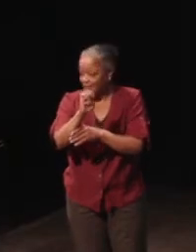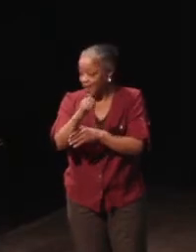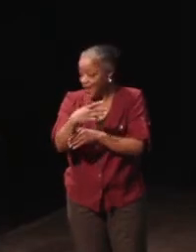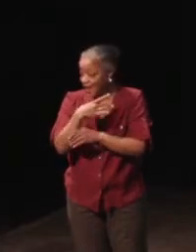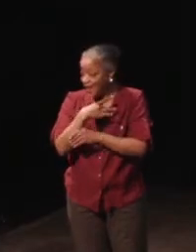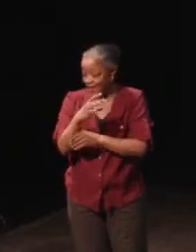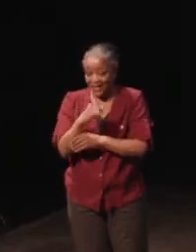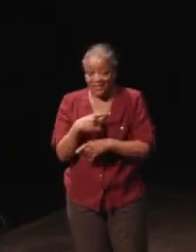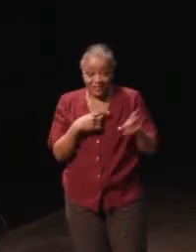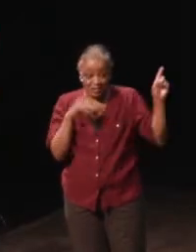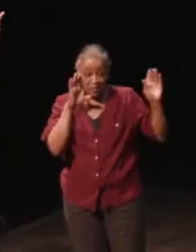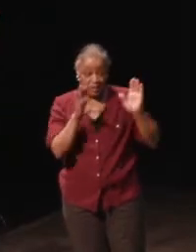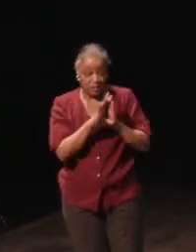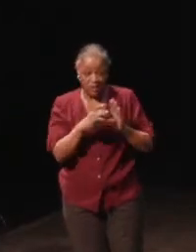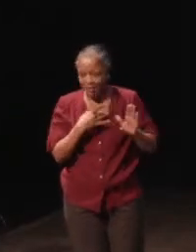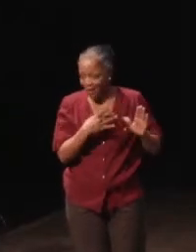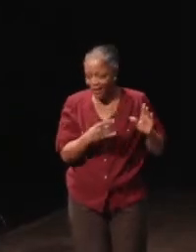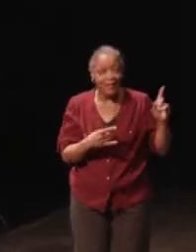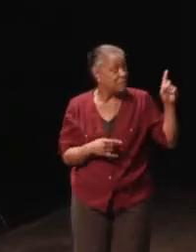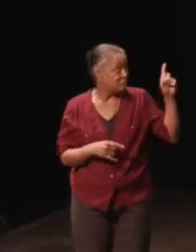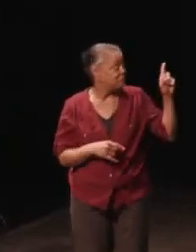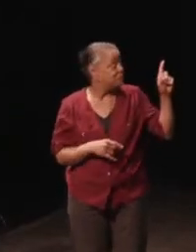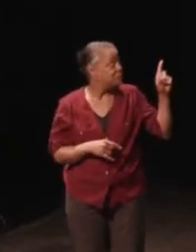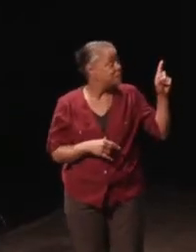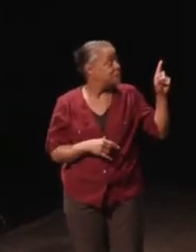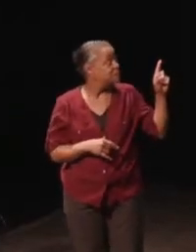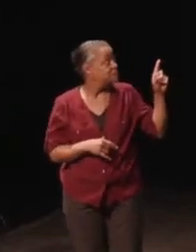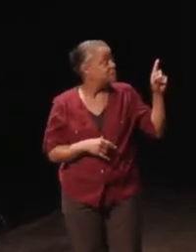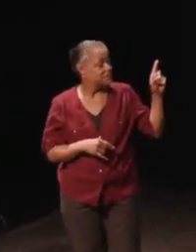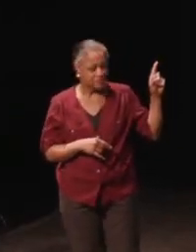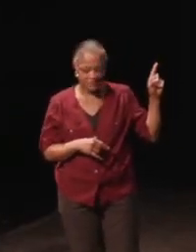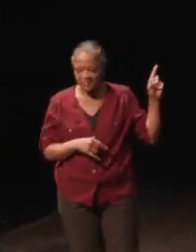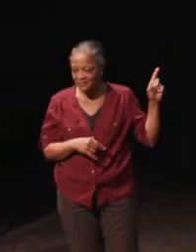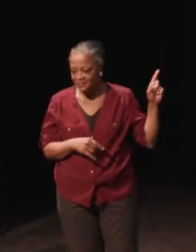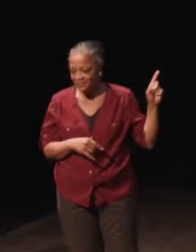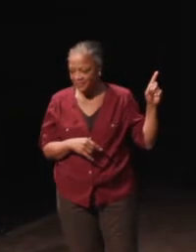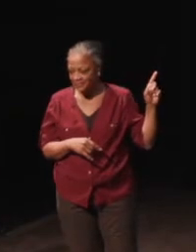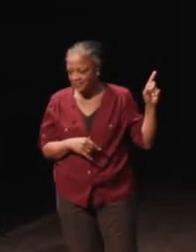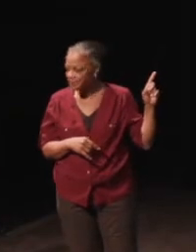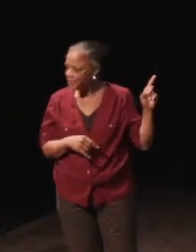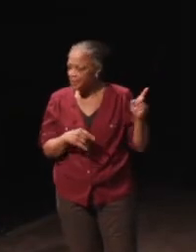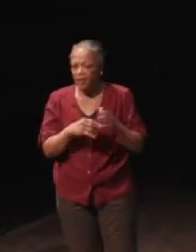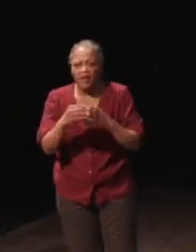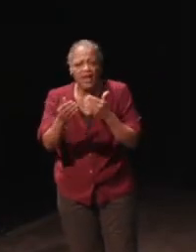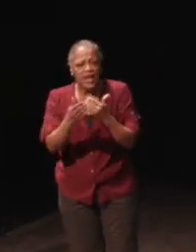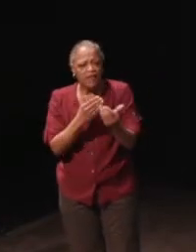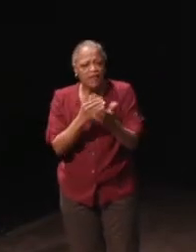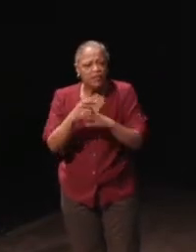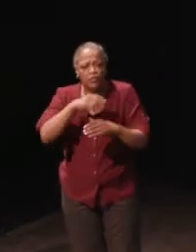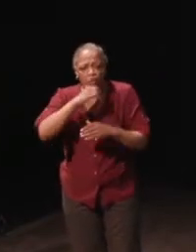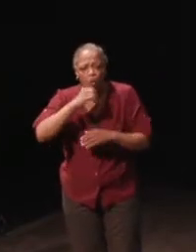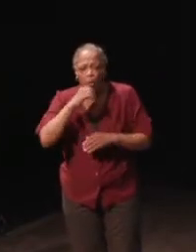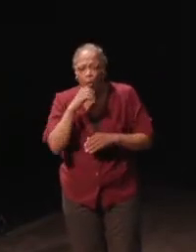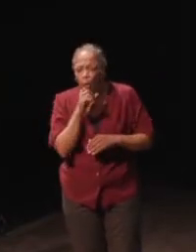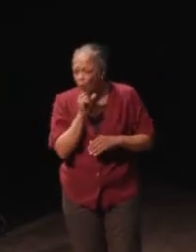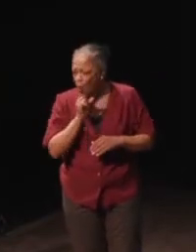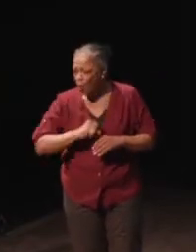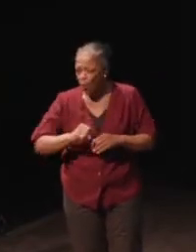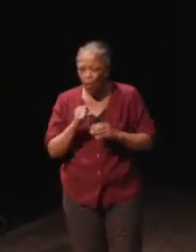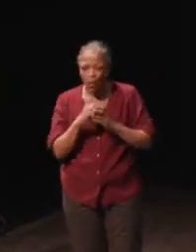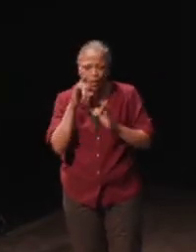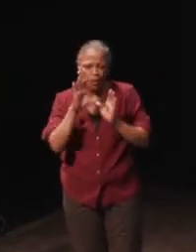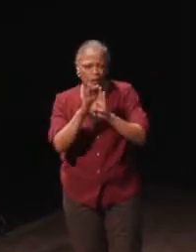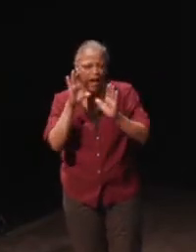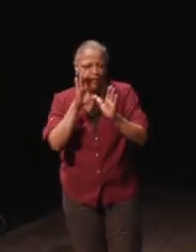this picture that's up here actually quite a bit, because even though it's an older